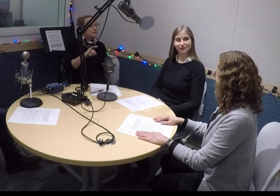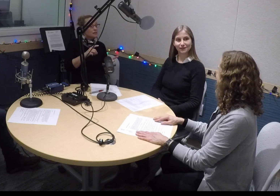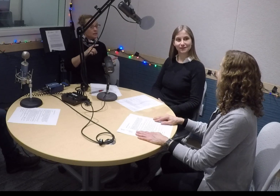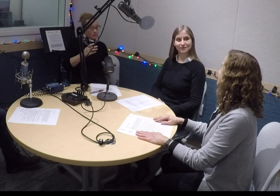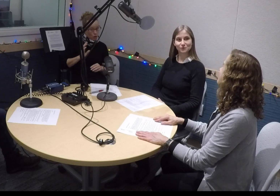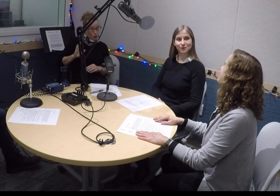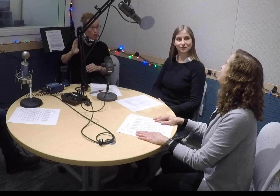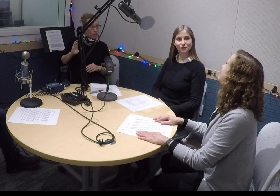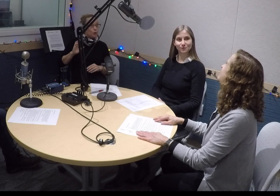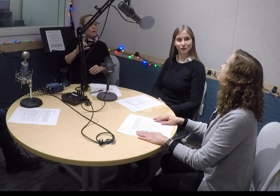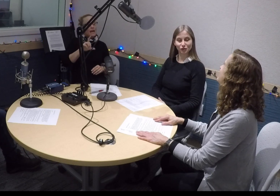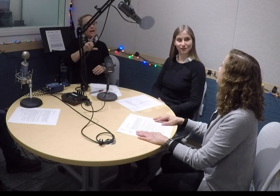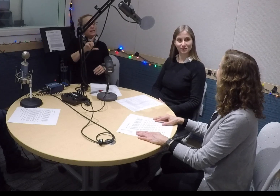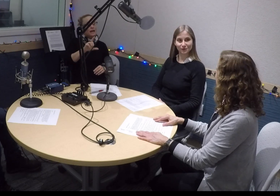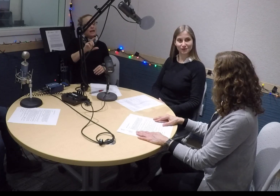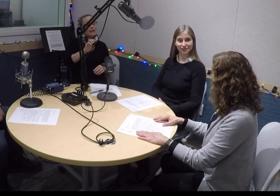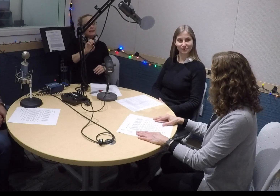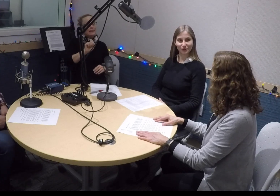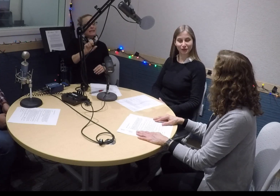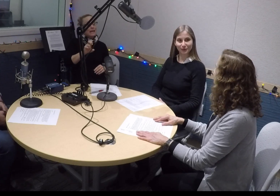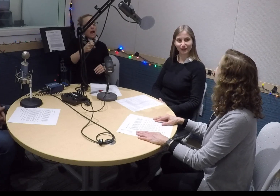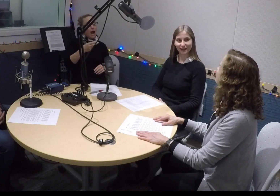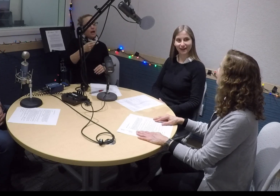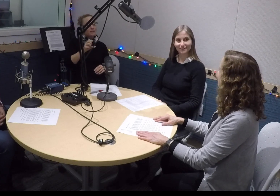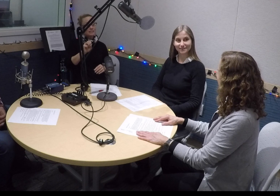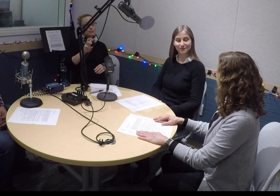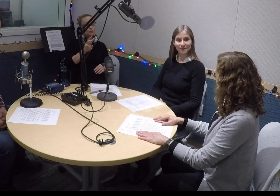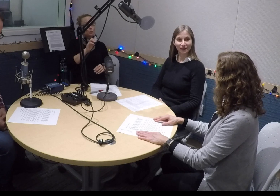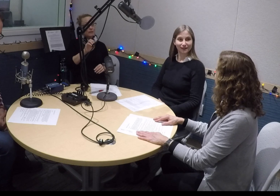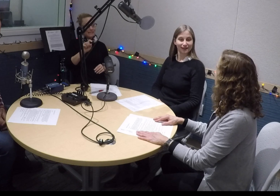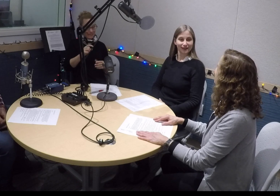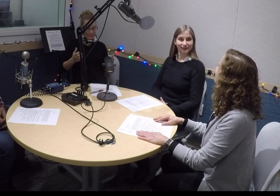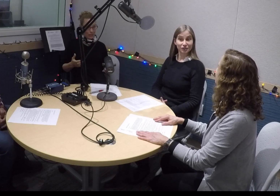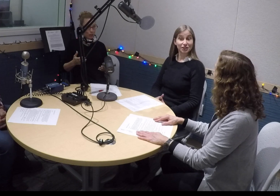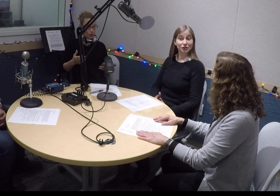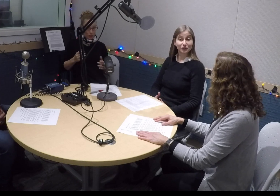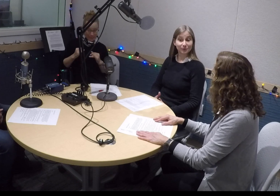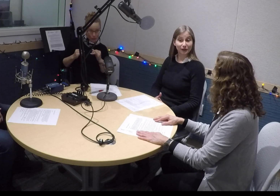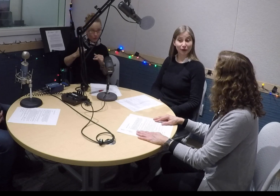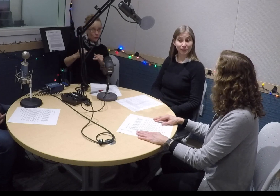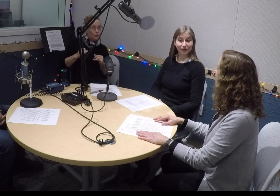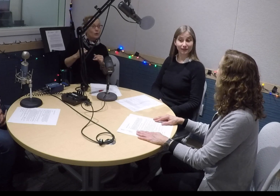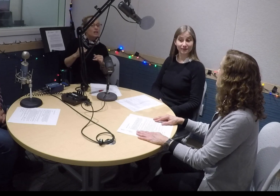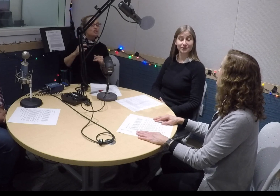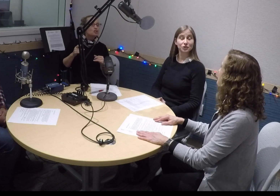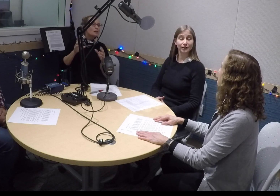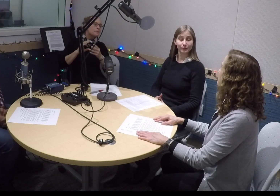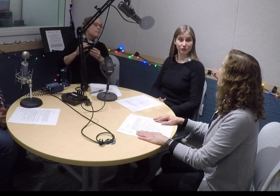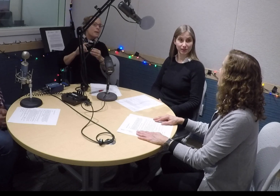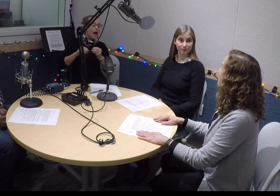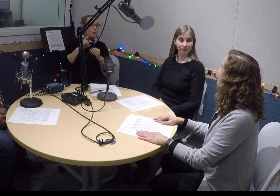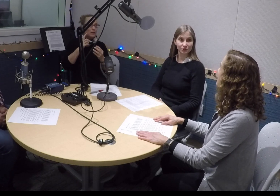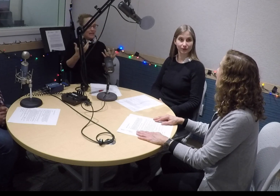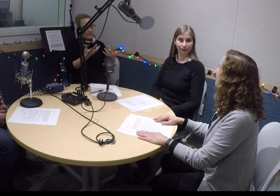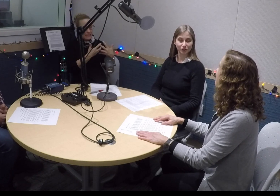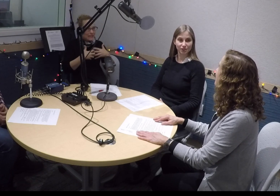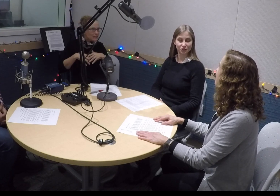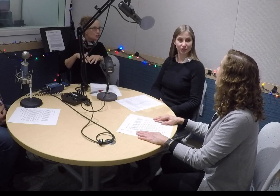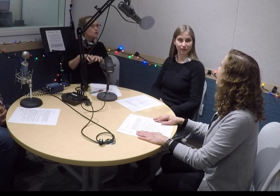Leah Sweet from the Johnson Museum on our podcast. And she talked about how we can integrate museums into language teaching and